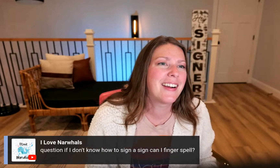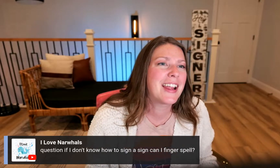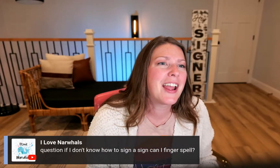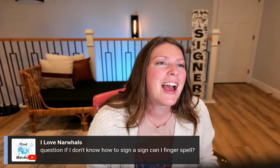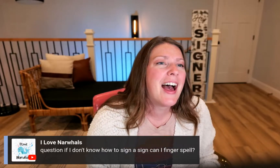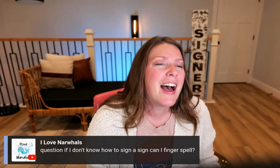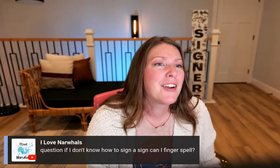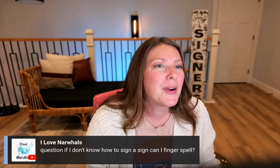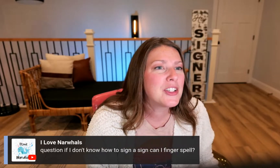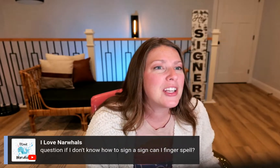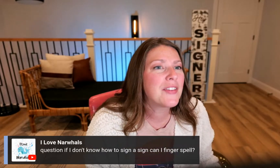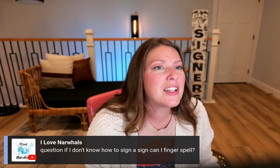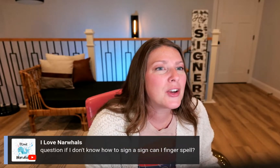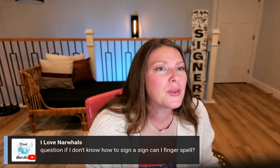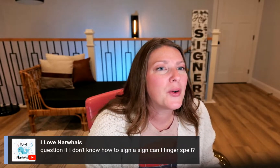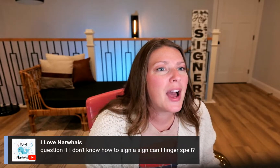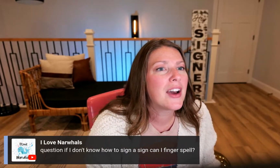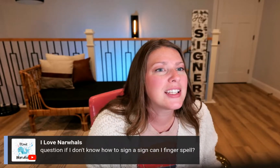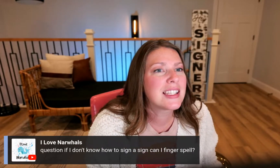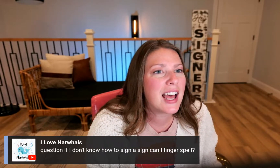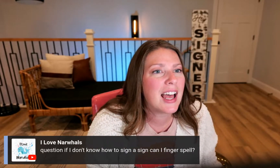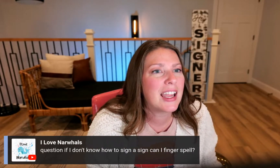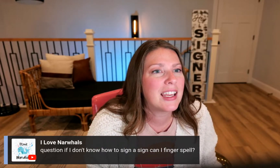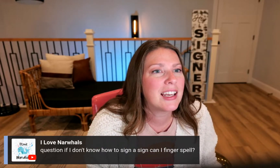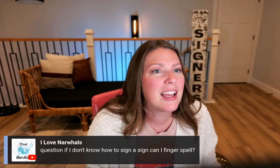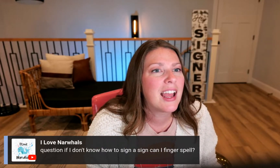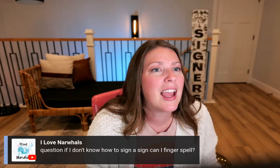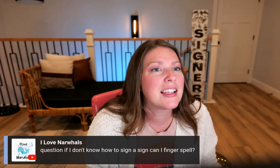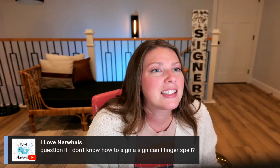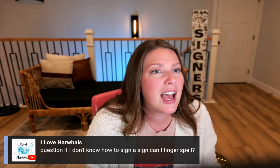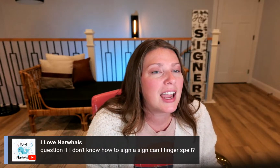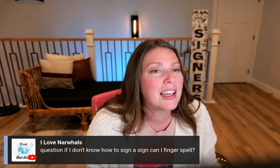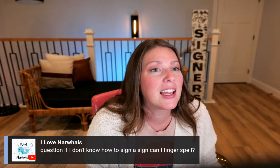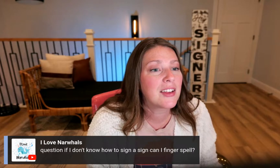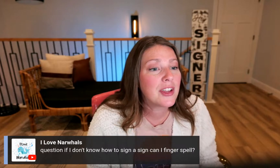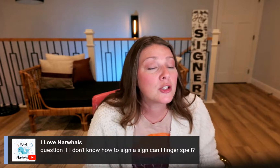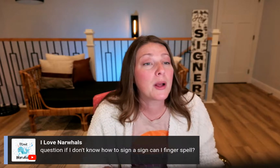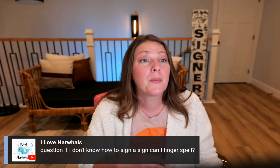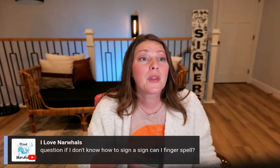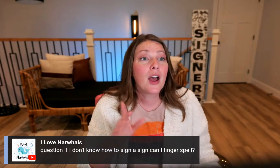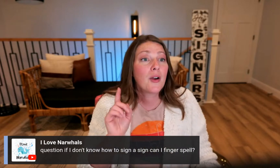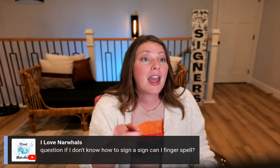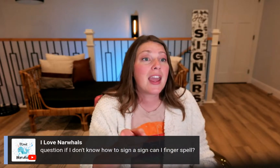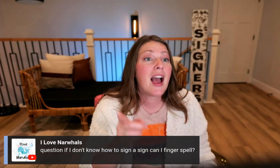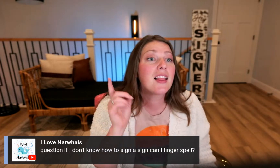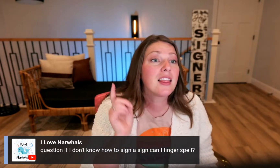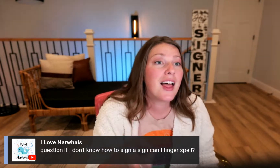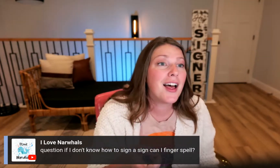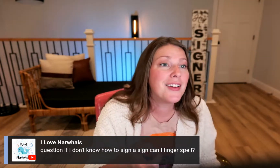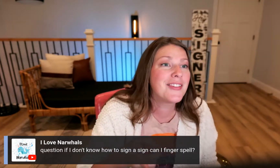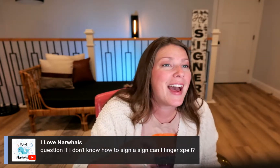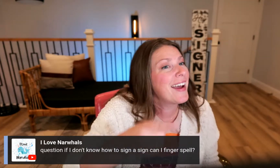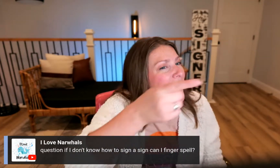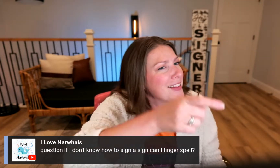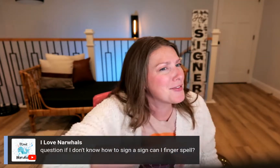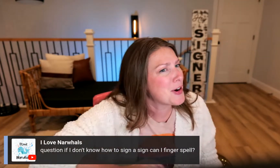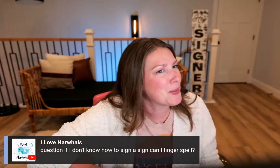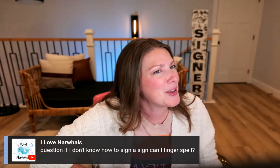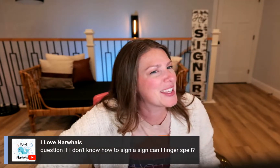right. Question: if I don't know how to sign a sign, can I fingerspell? Okay, I love that. I love narwhals.